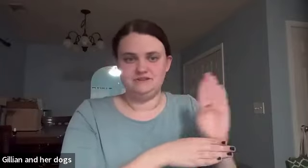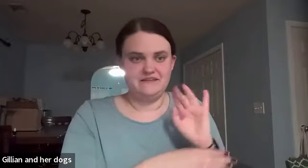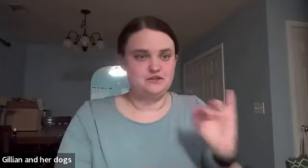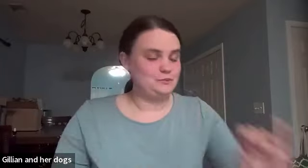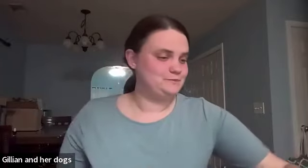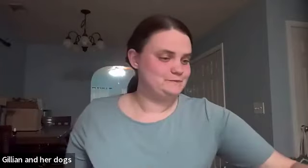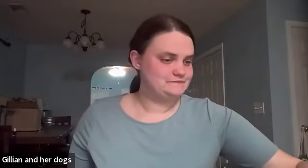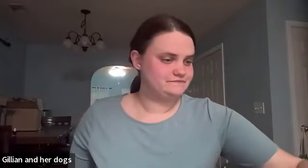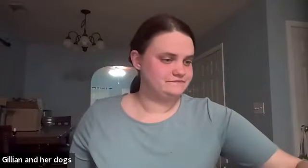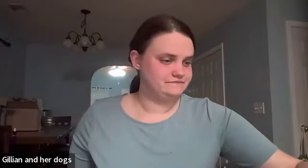can say that too.